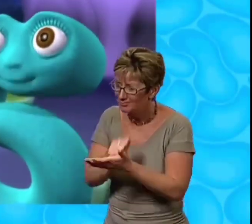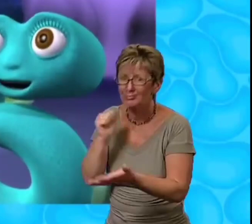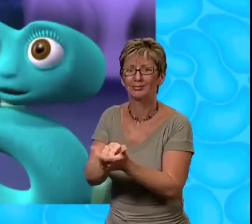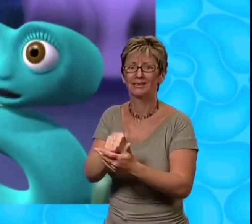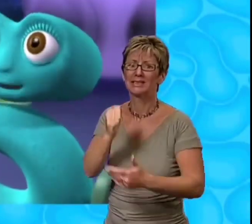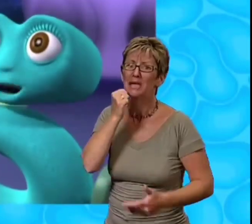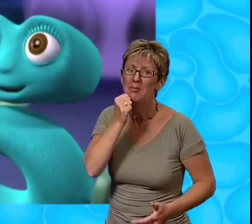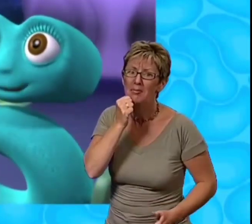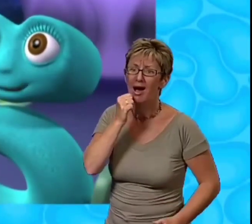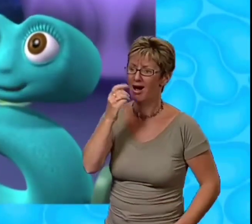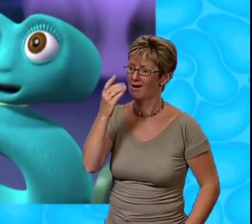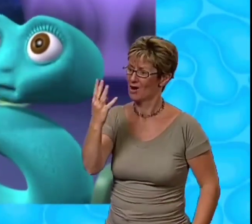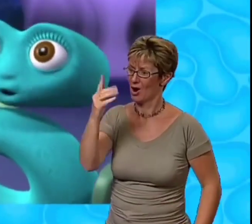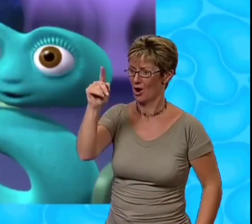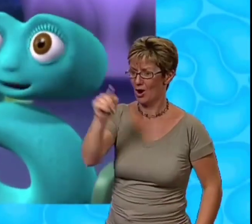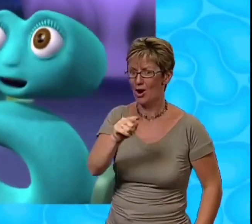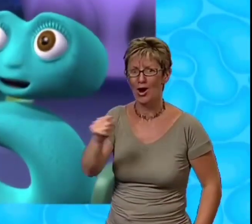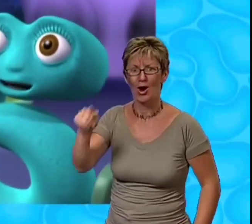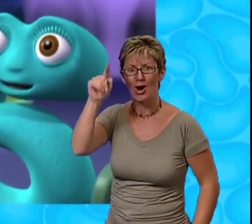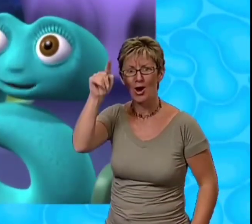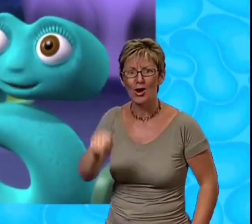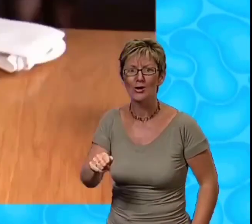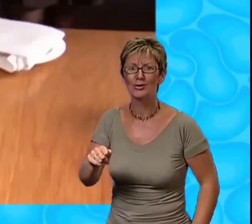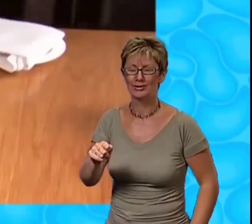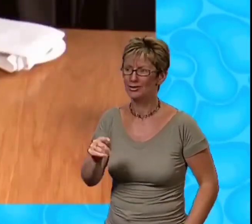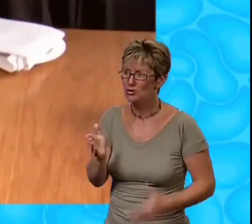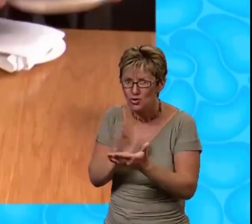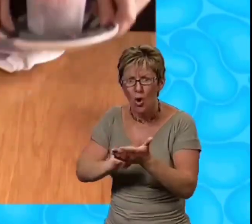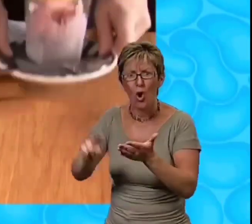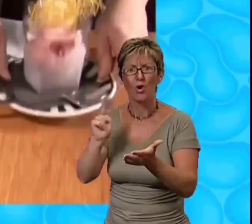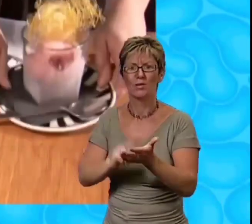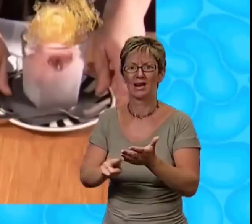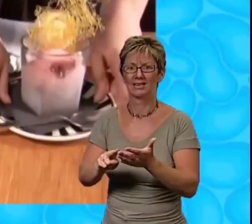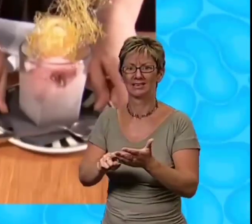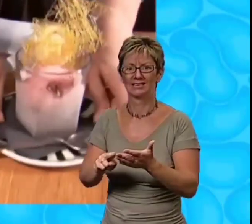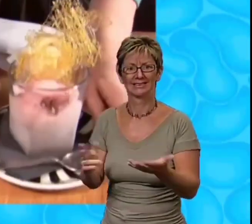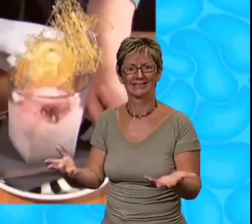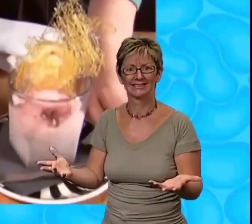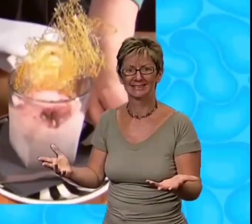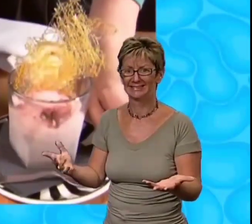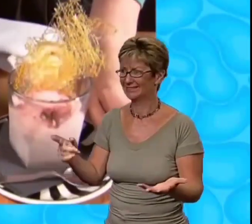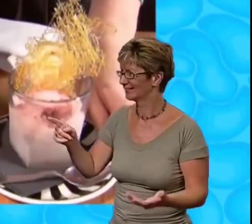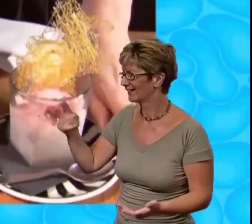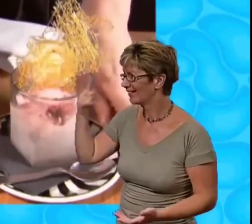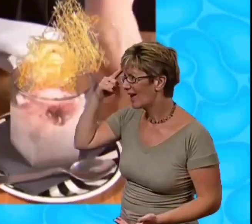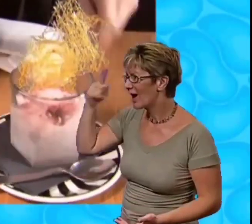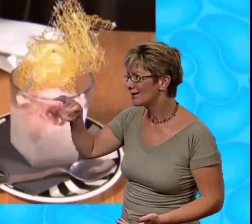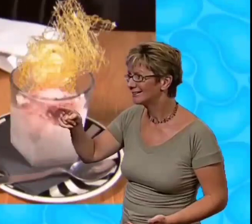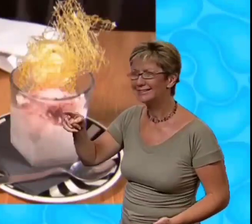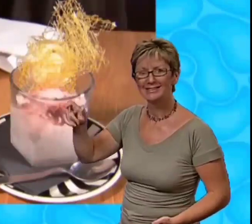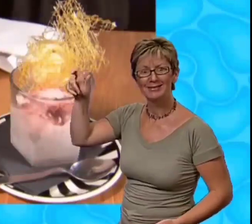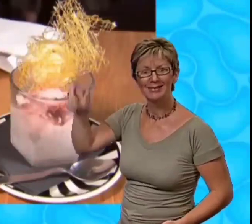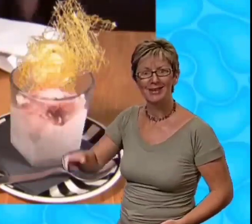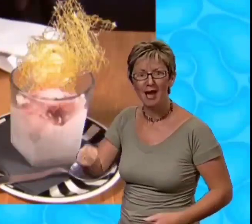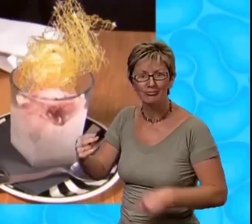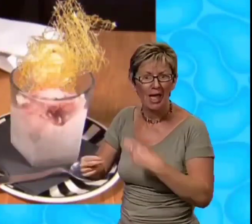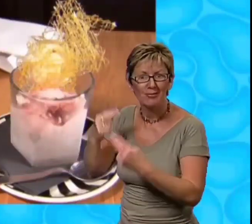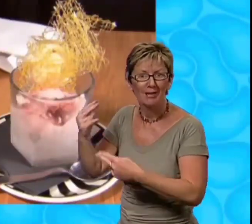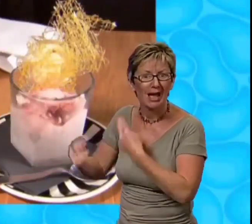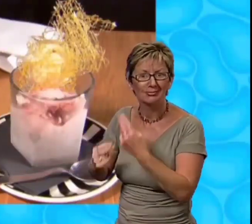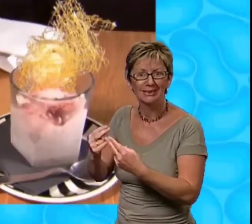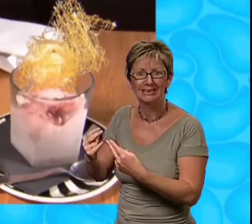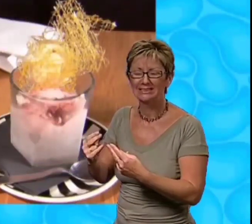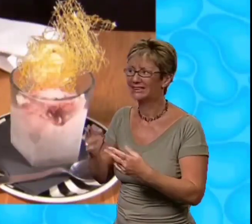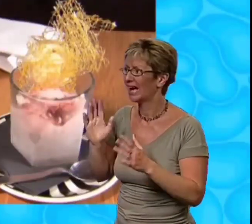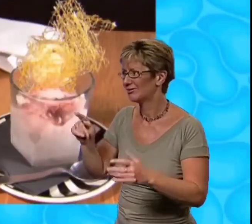put things back to normal. And Four can't. He still thinks he's a person. It's got to be